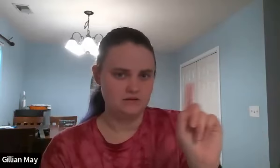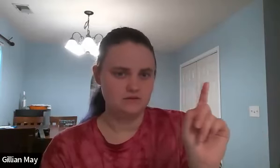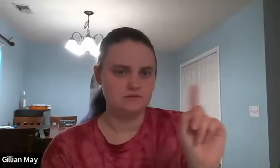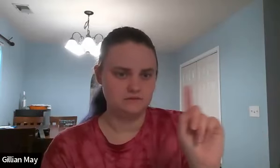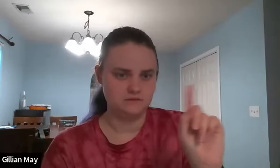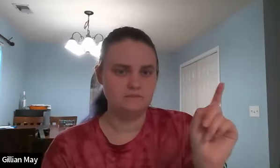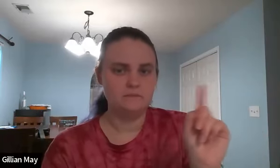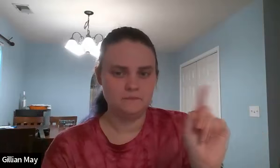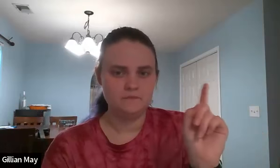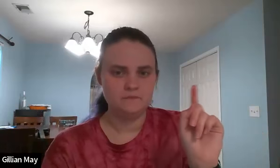Mm-hmm.